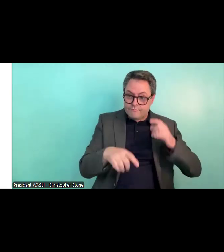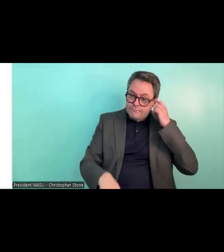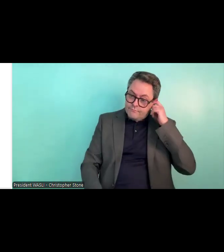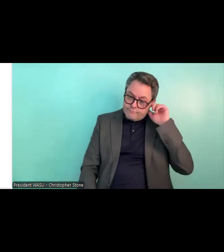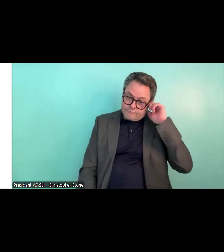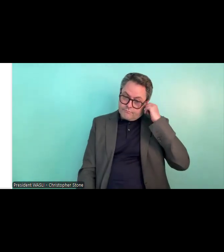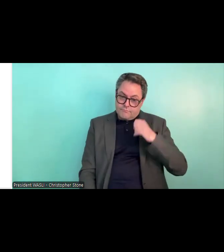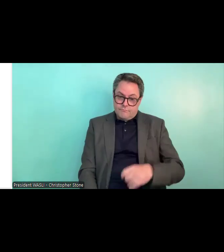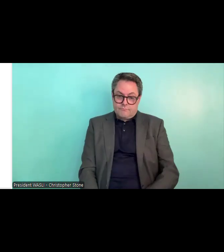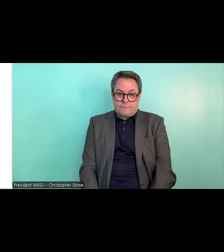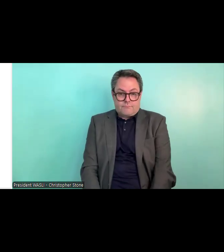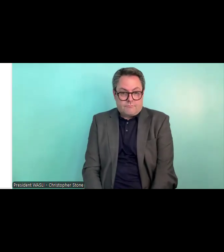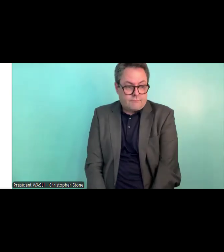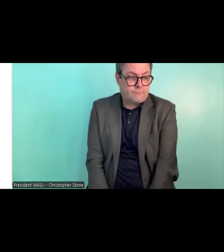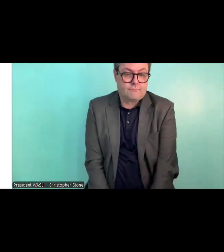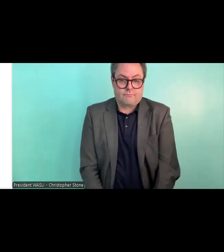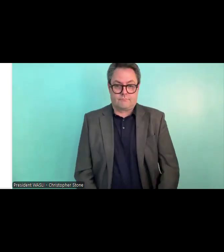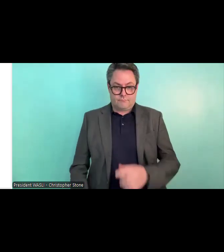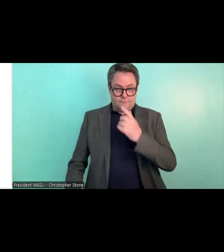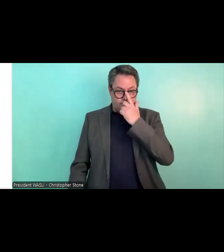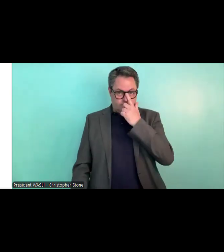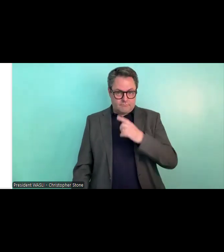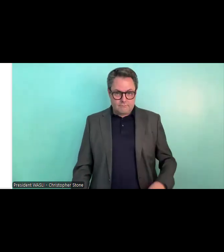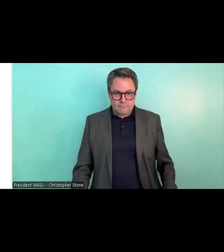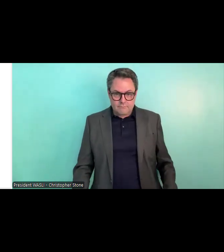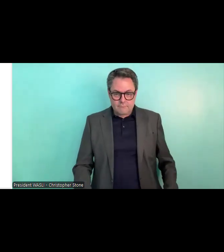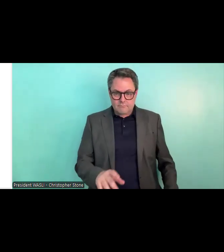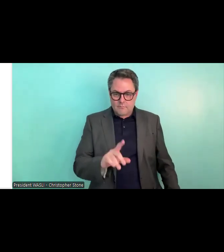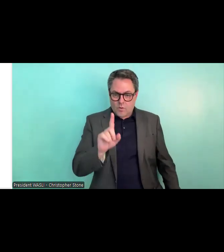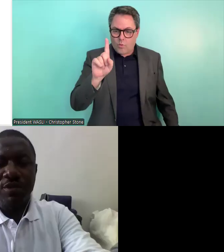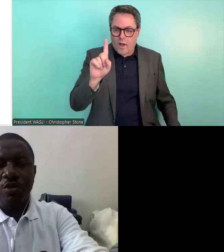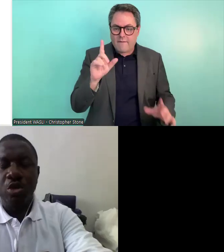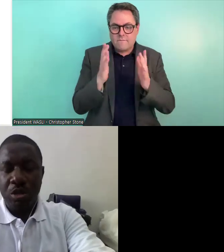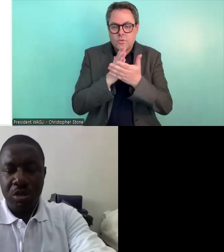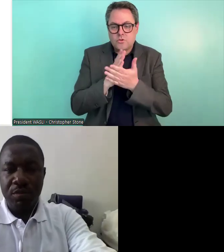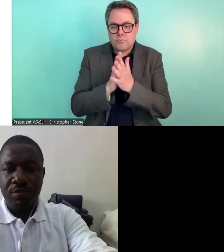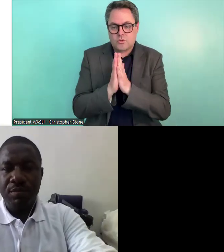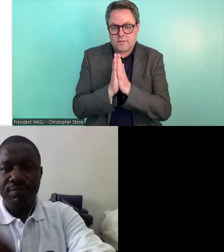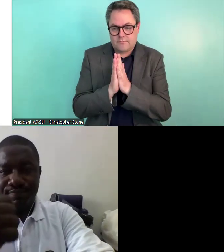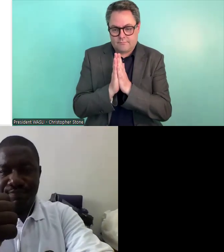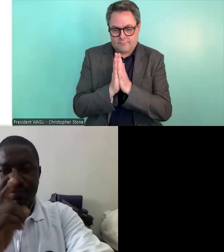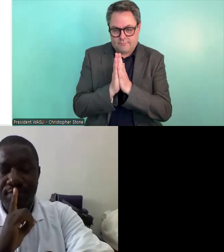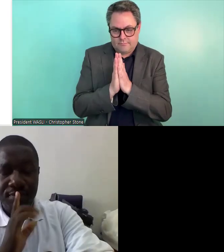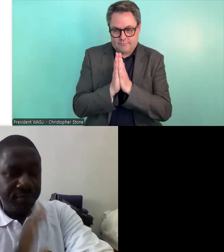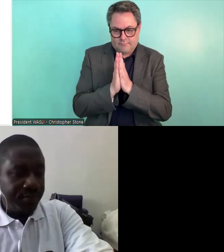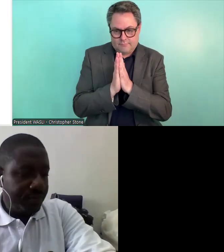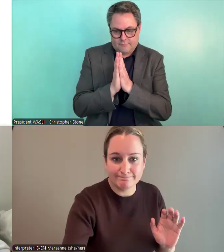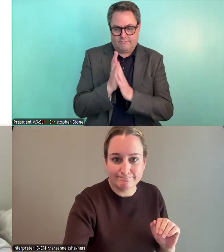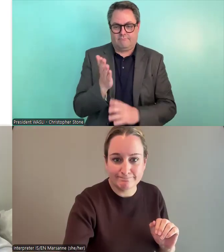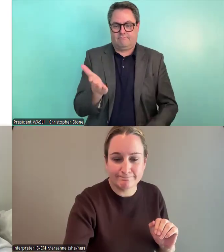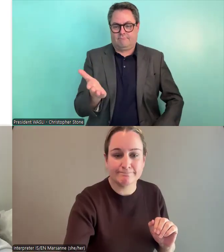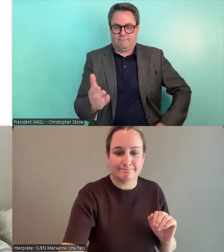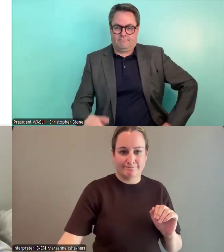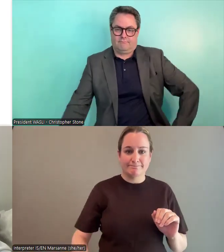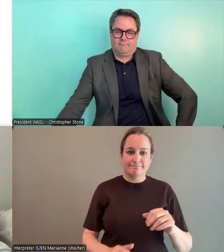Okay, I see Timothy has a hand raised. Timothy, All right. Thank you so much can you hang on, for. sorry, wait, can you wait for the spotlight to be the interpreter